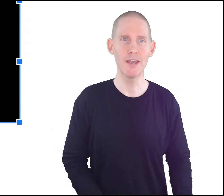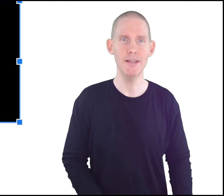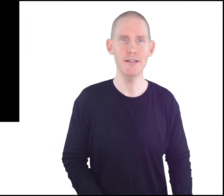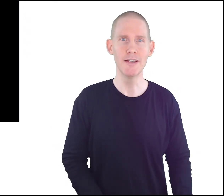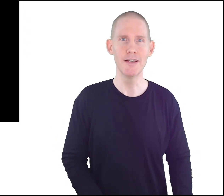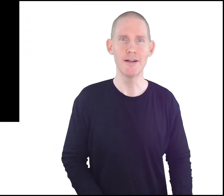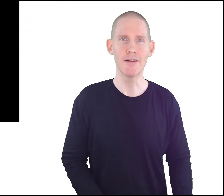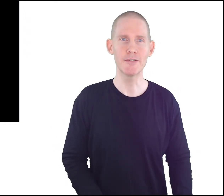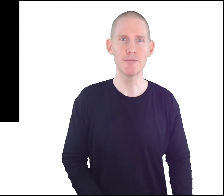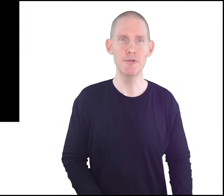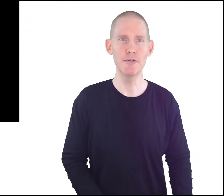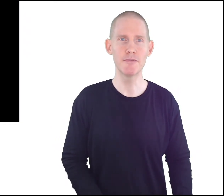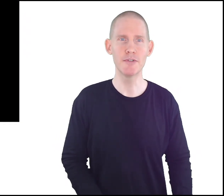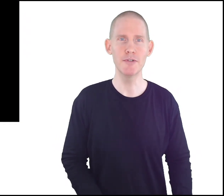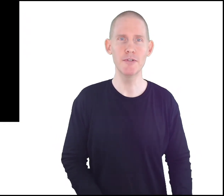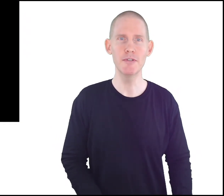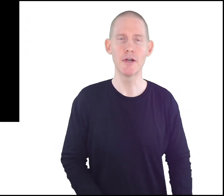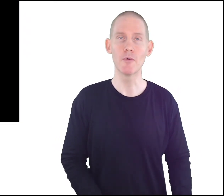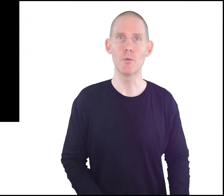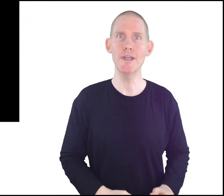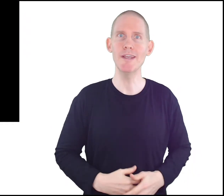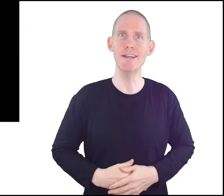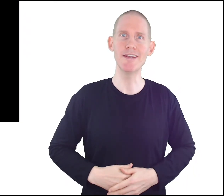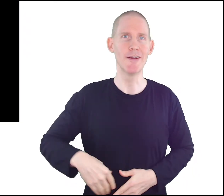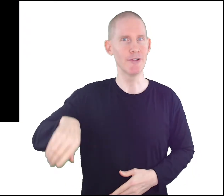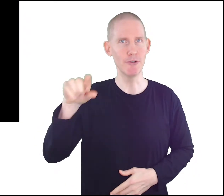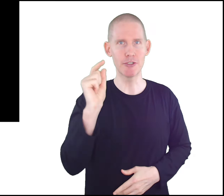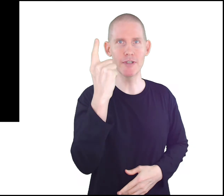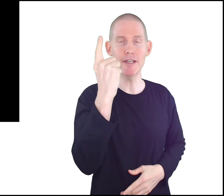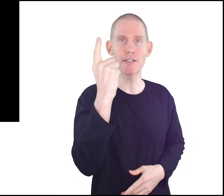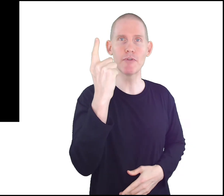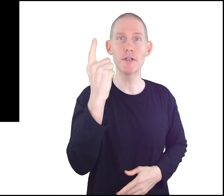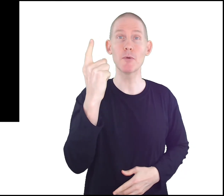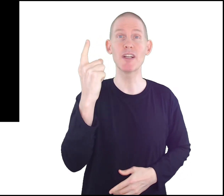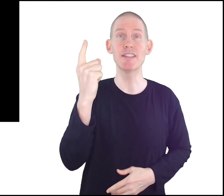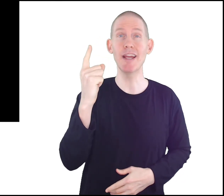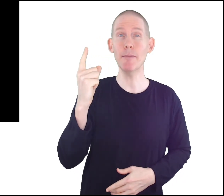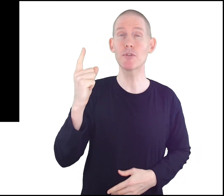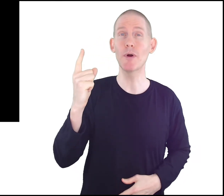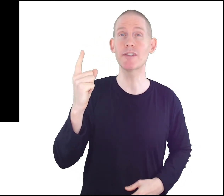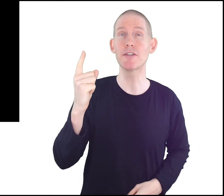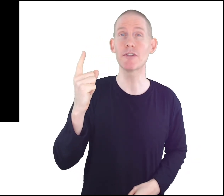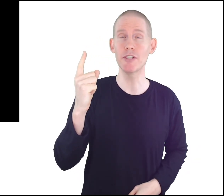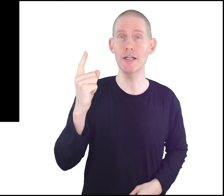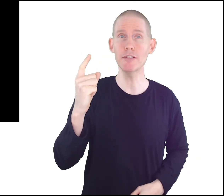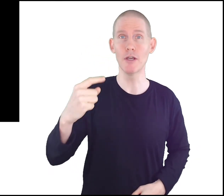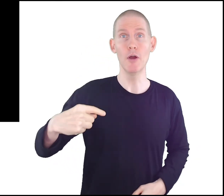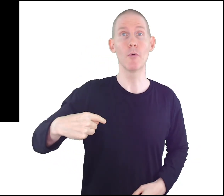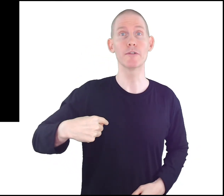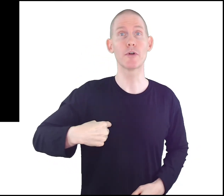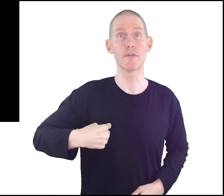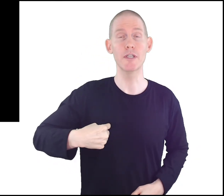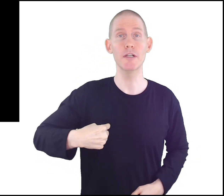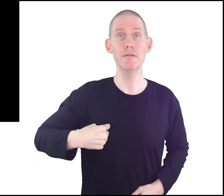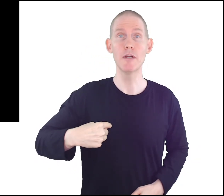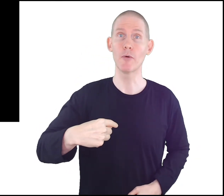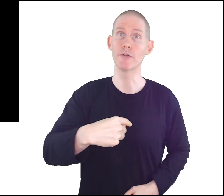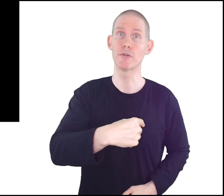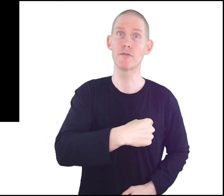Okay, let's move to we. Use your index finger. We're going to tap twice in our chest, once over here, once over